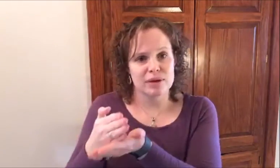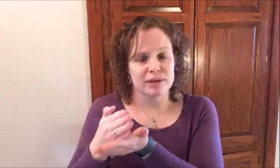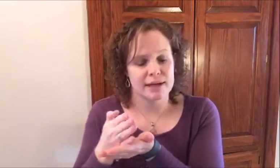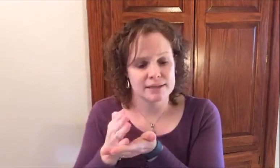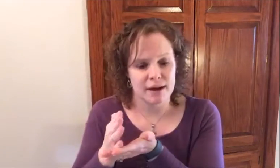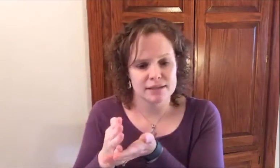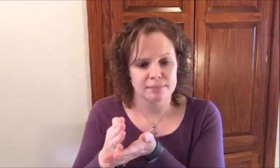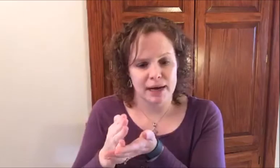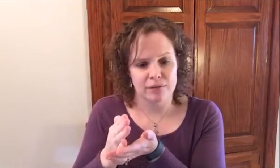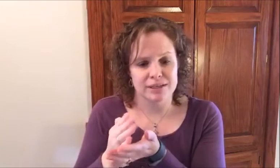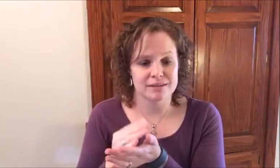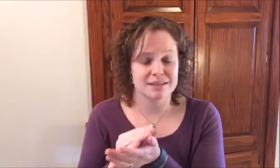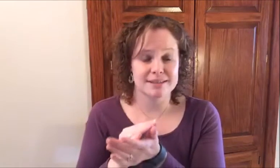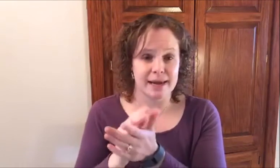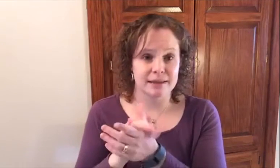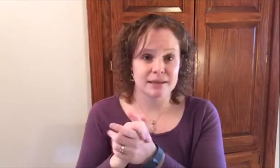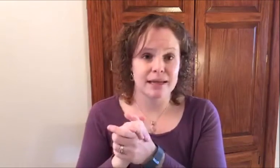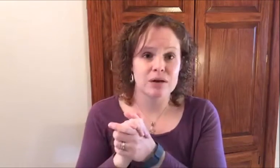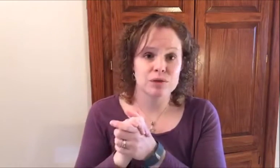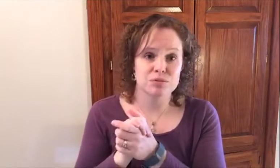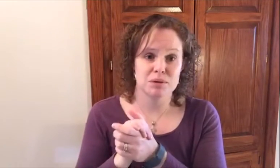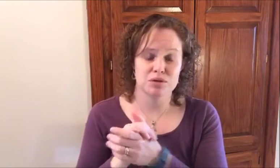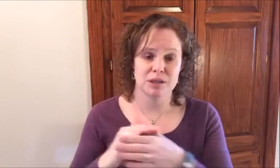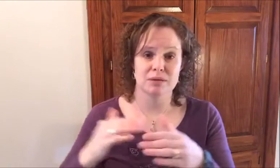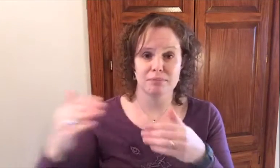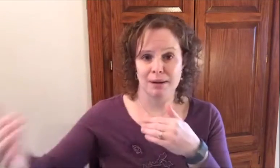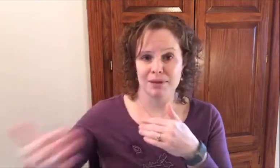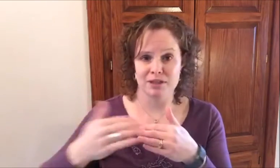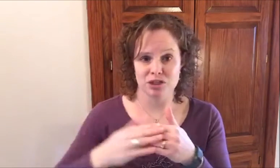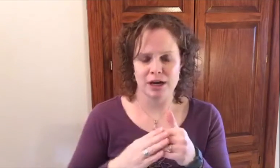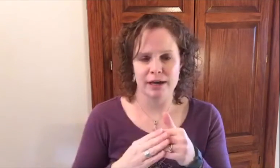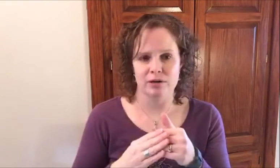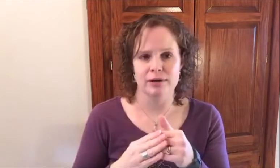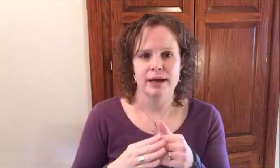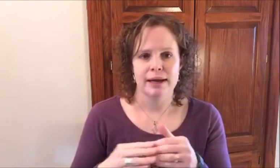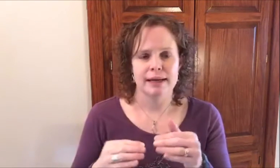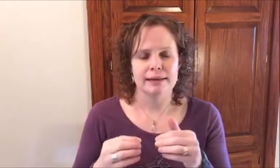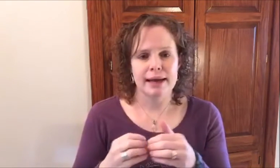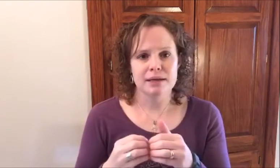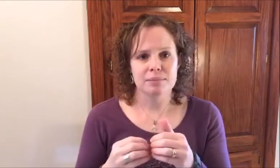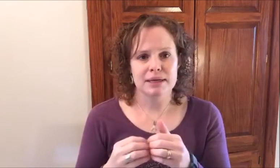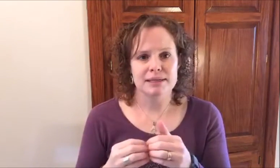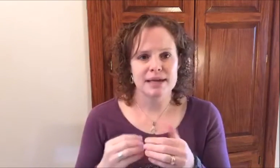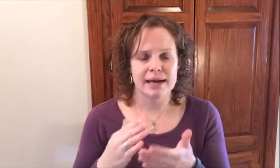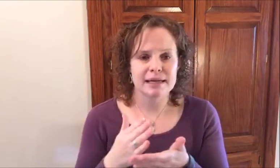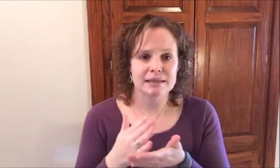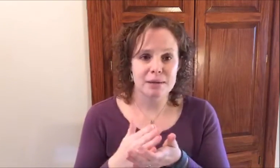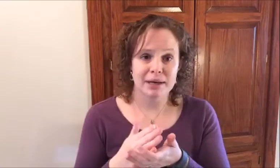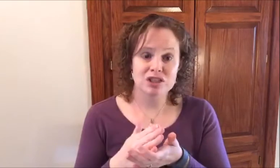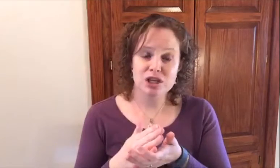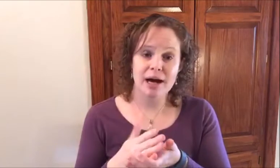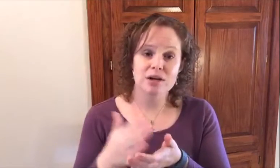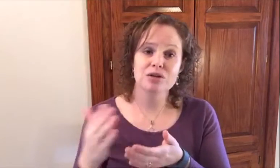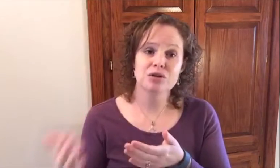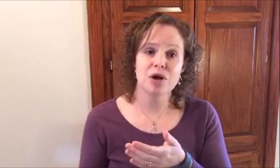one that I talked about, that it's a silent language between the mom and the child. And I like it because I can let my child